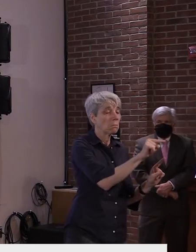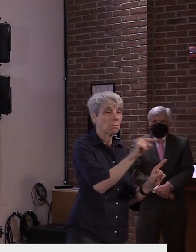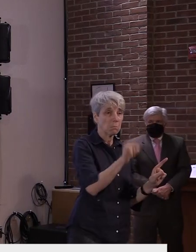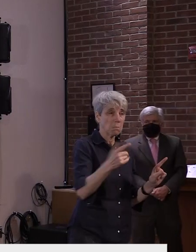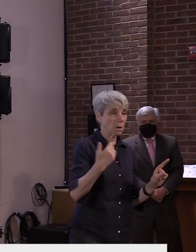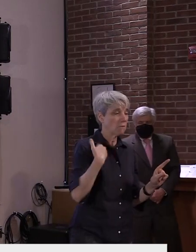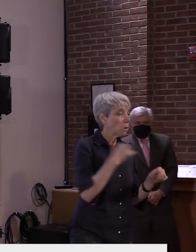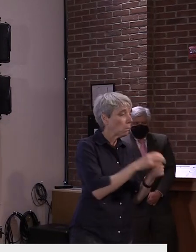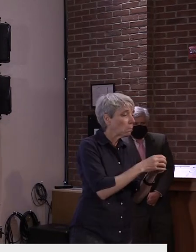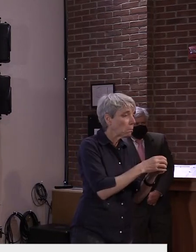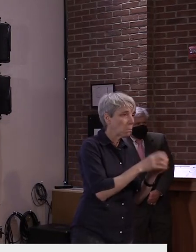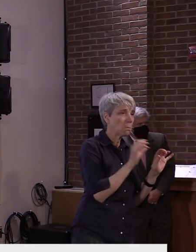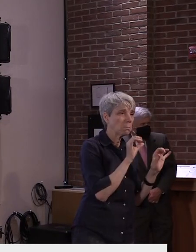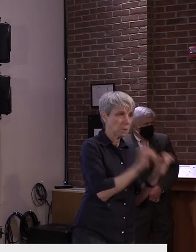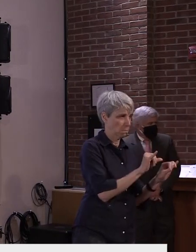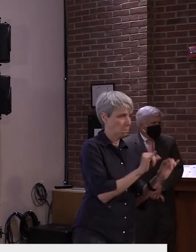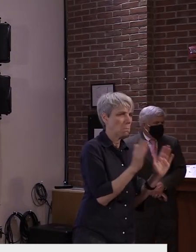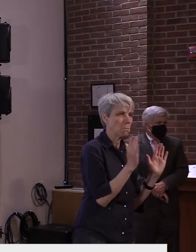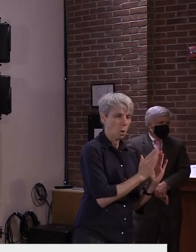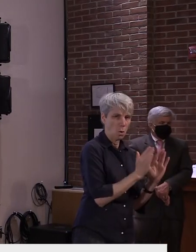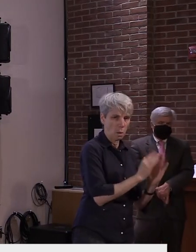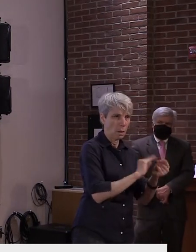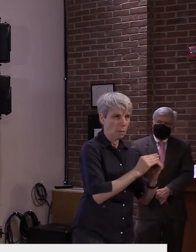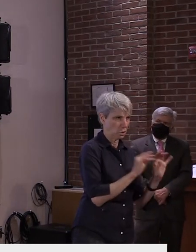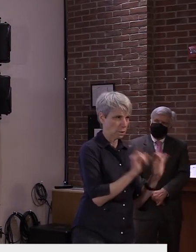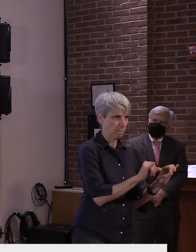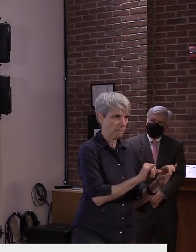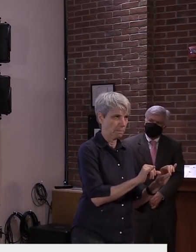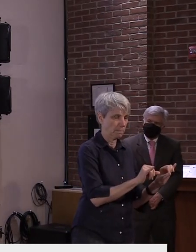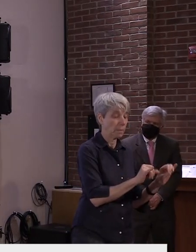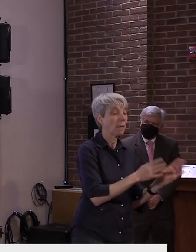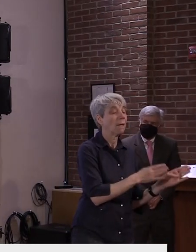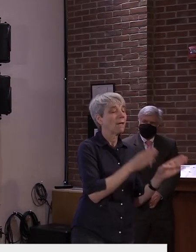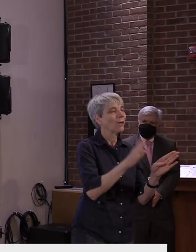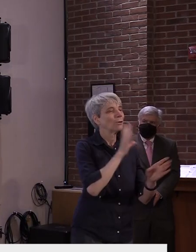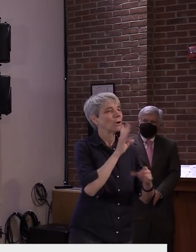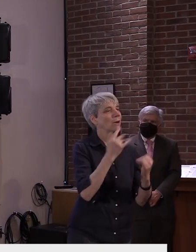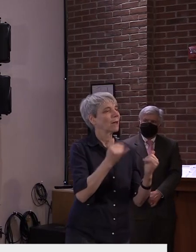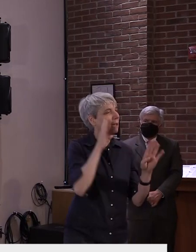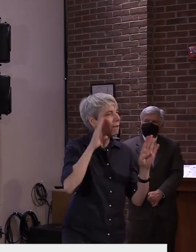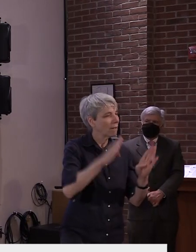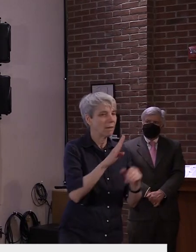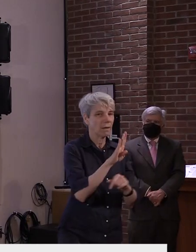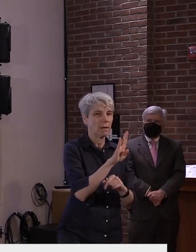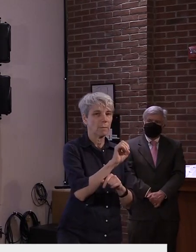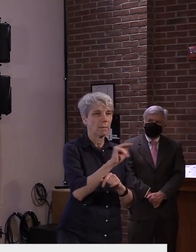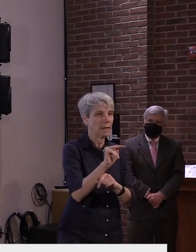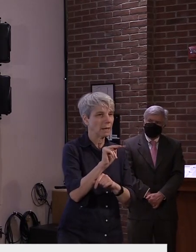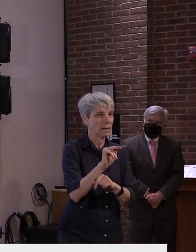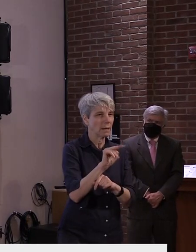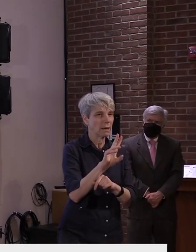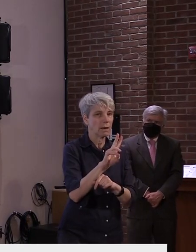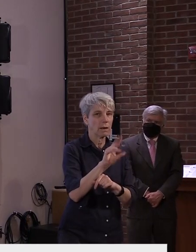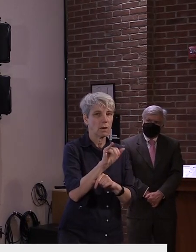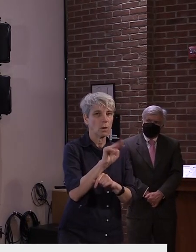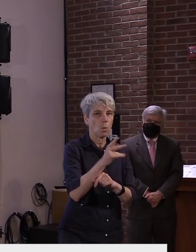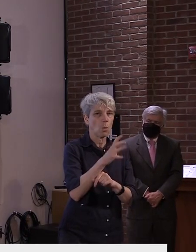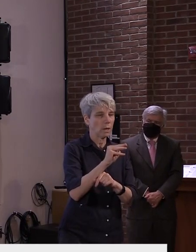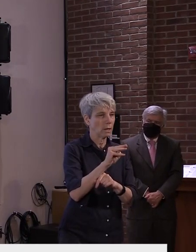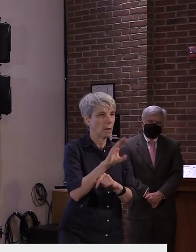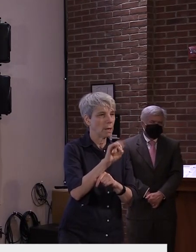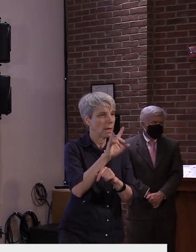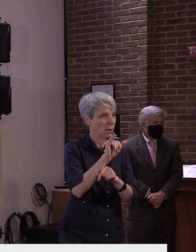cases. I do want to discuss, however, the Bennington-Windham County situation, which is not an